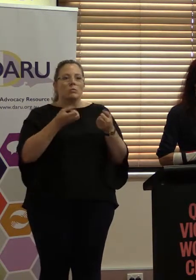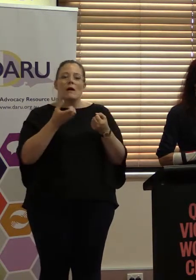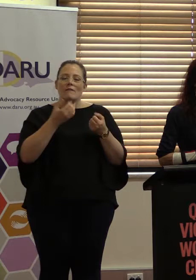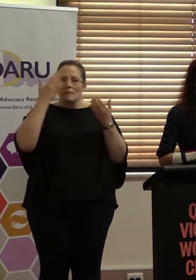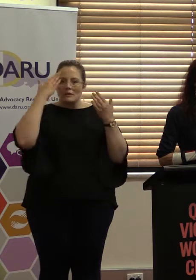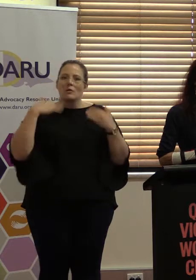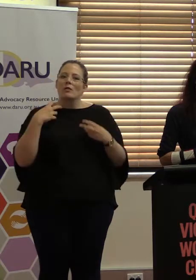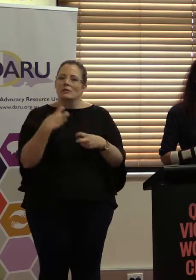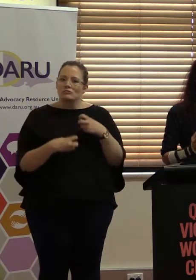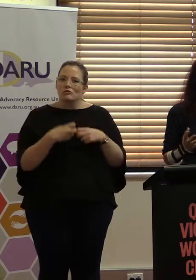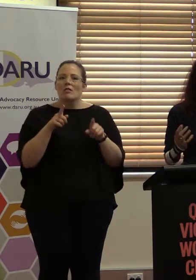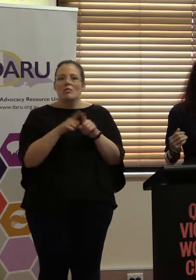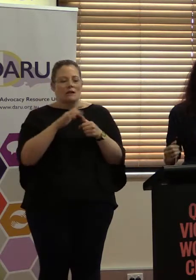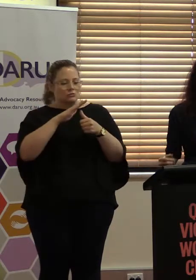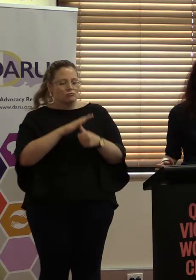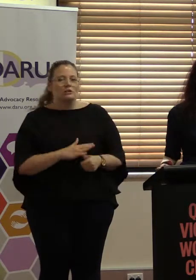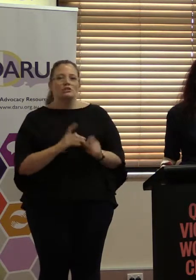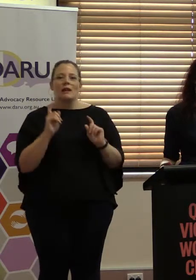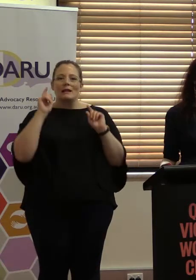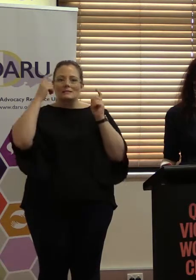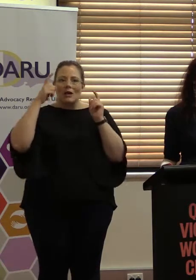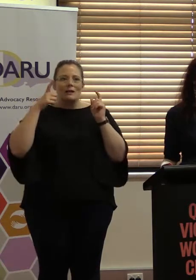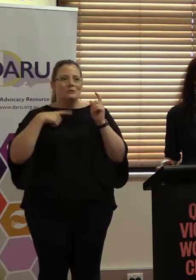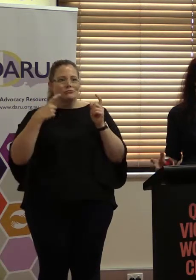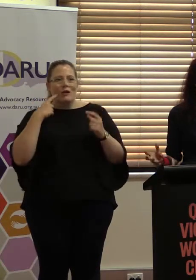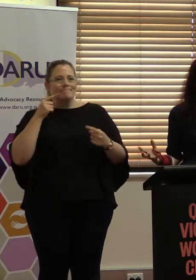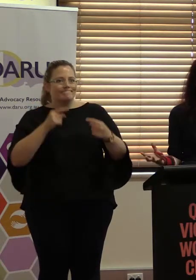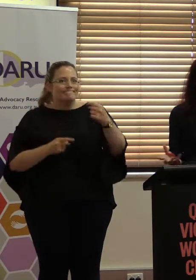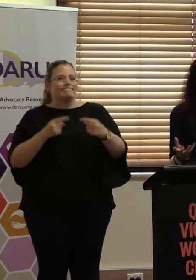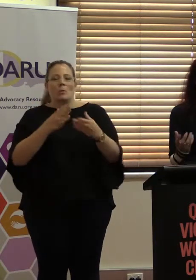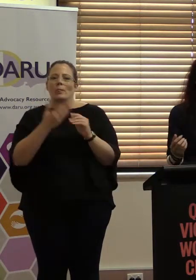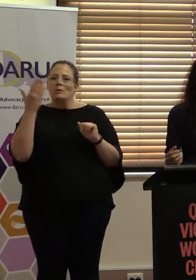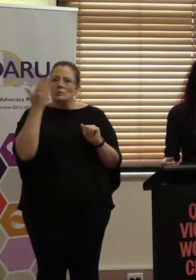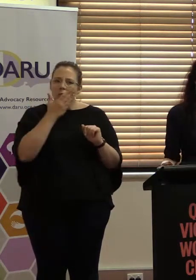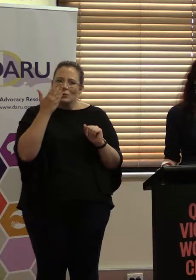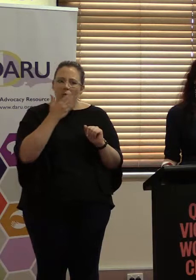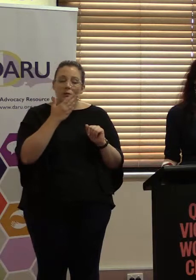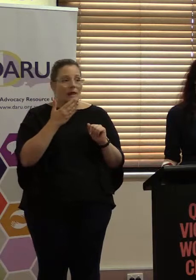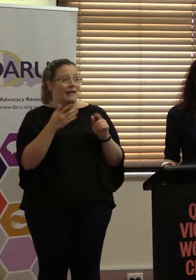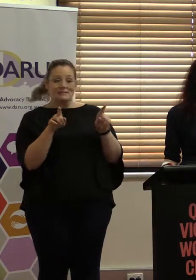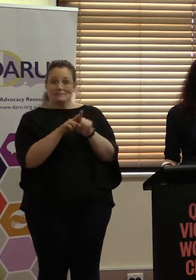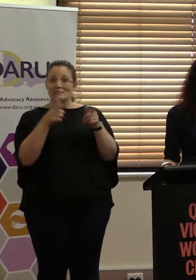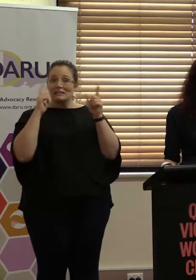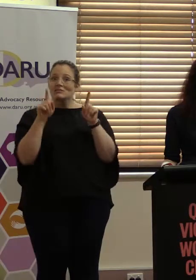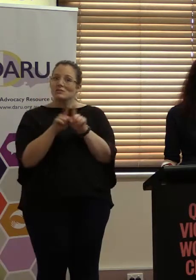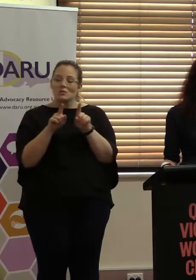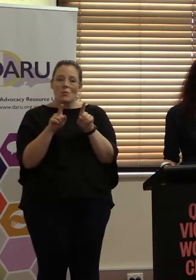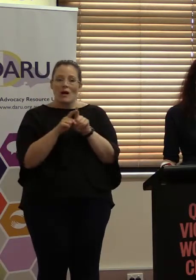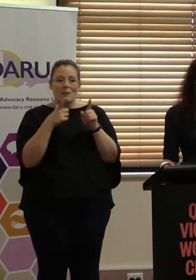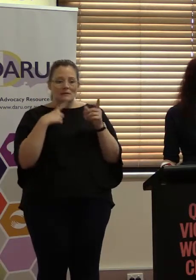with the school. And some teachers are developing that as well because the Department of Education, again, does not support